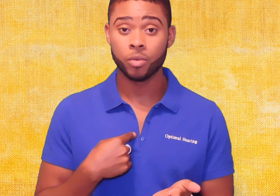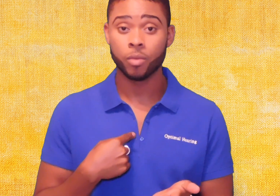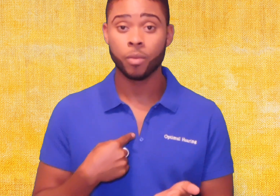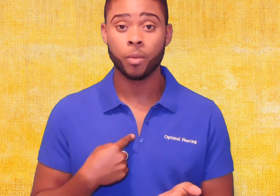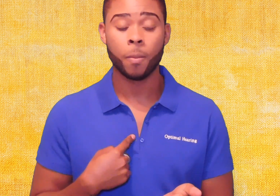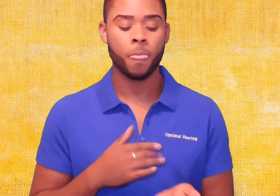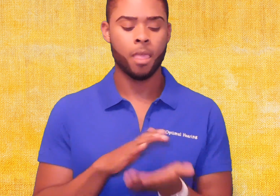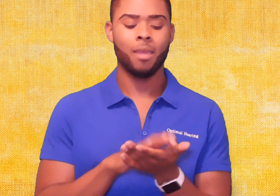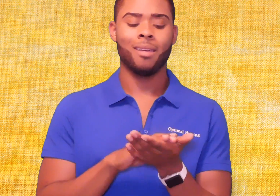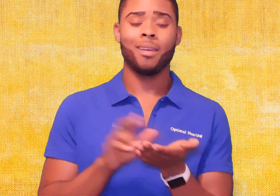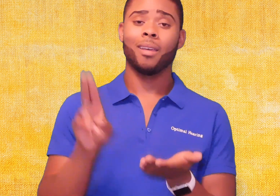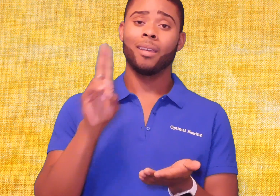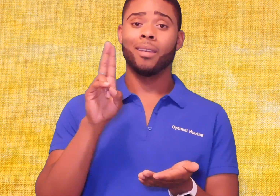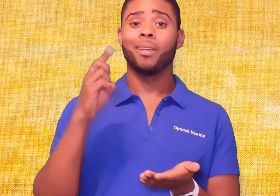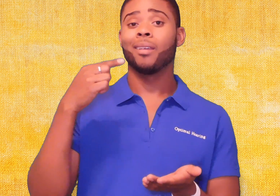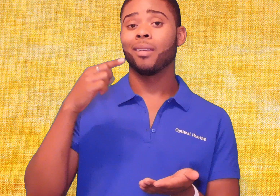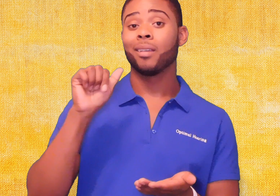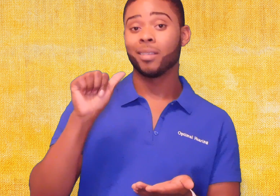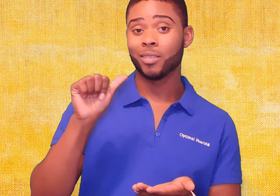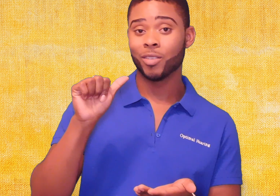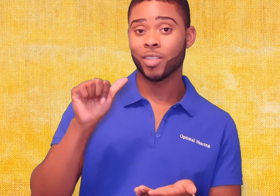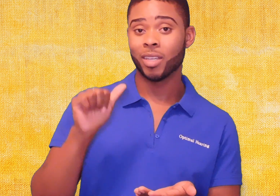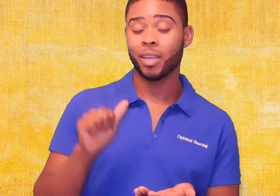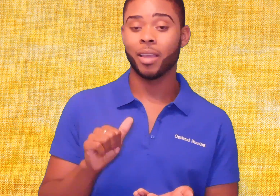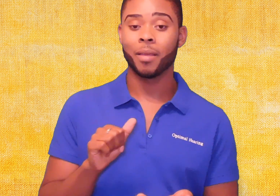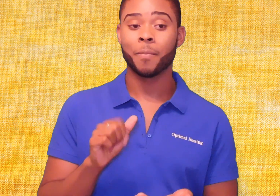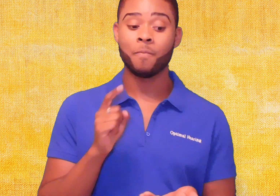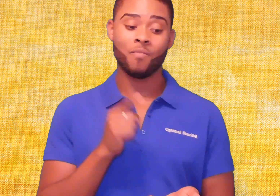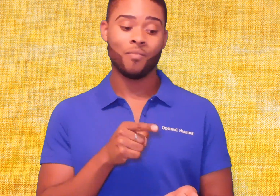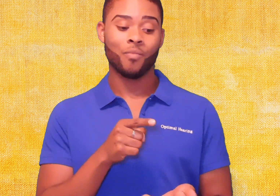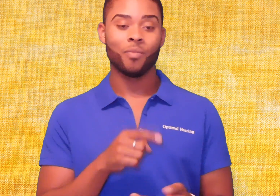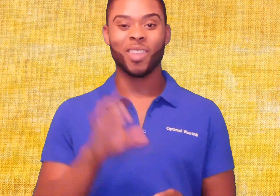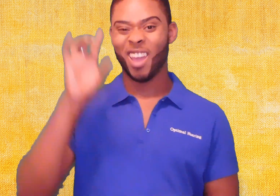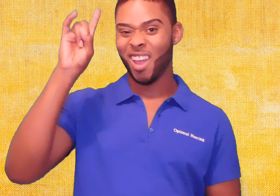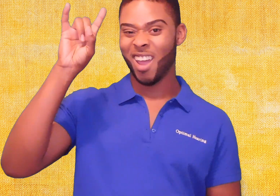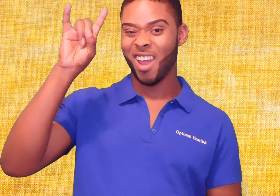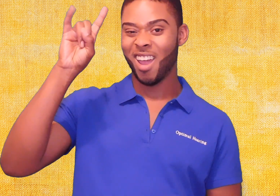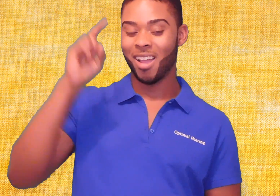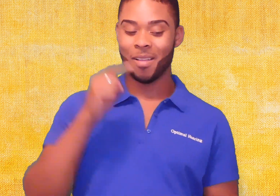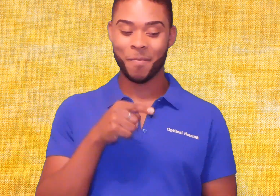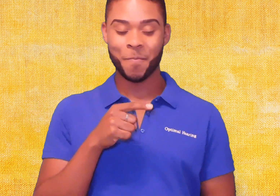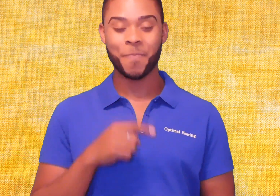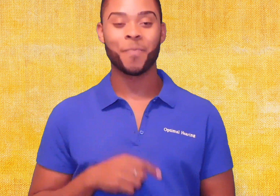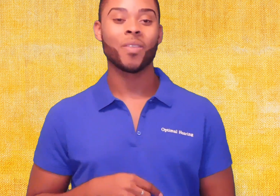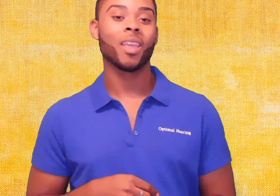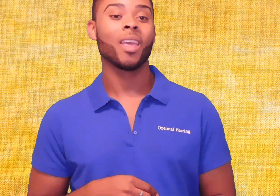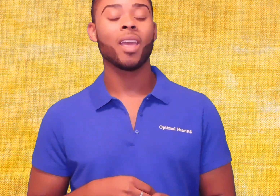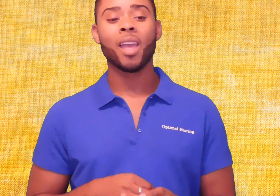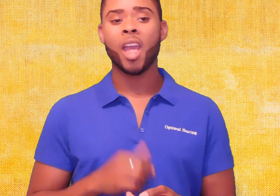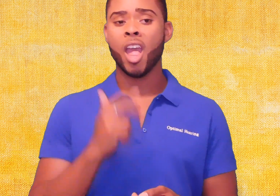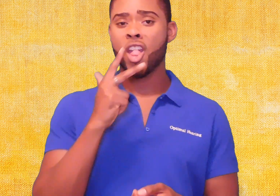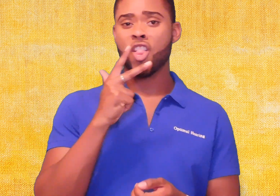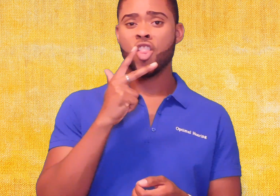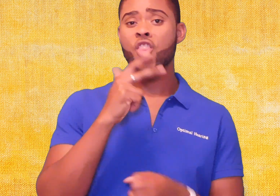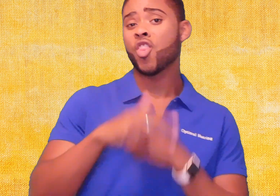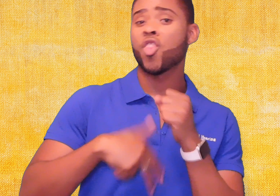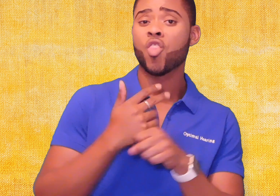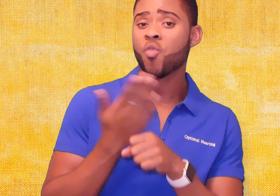student at the University of Georgia. Go Dogs! It was there 3